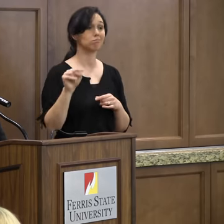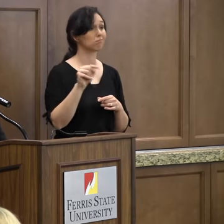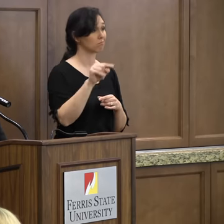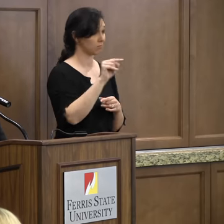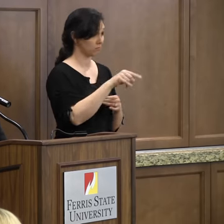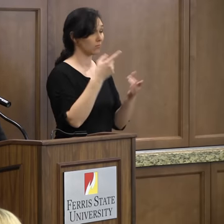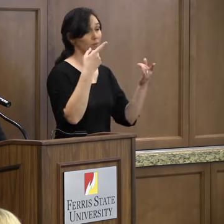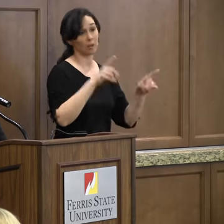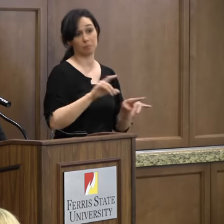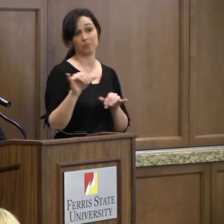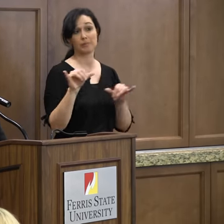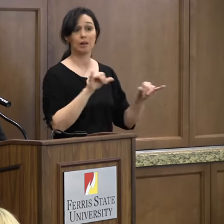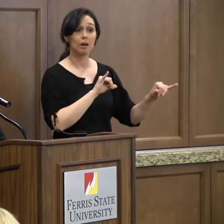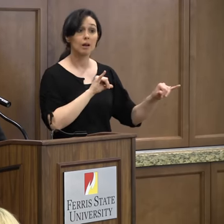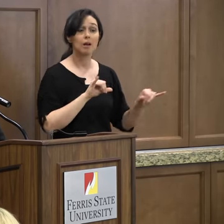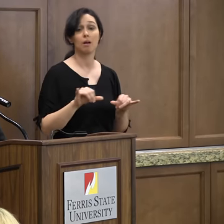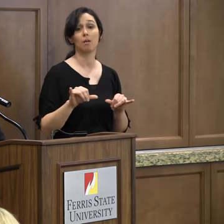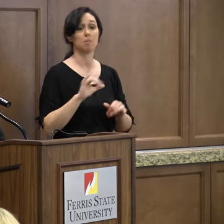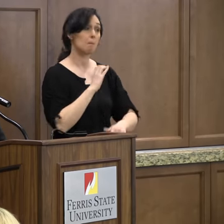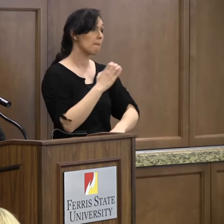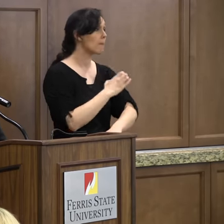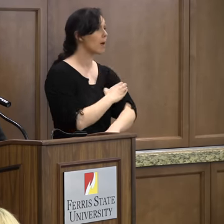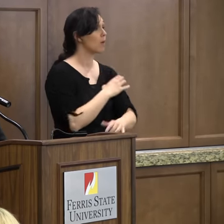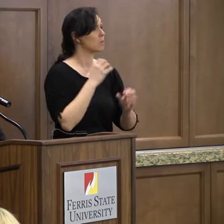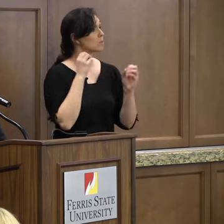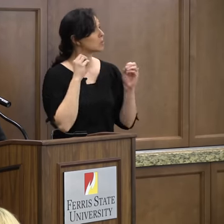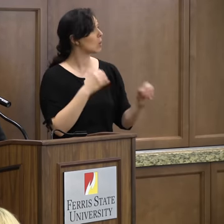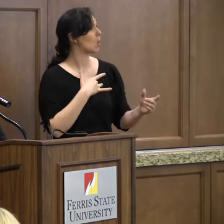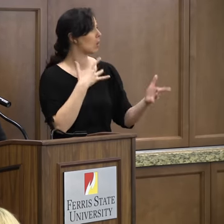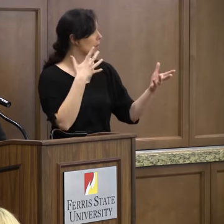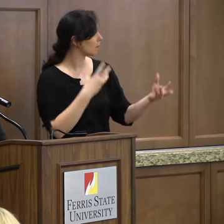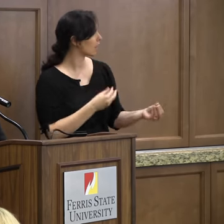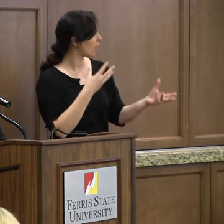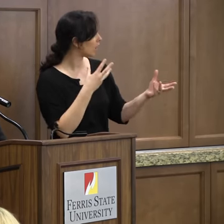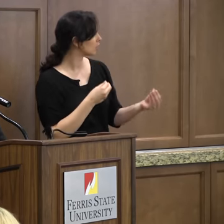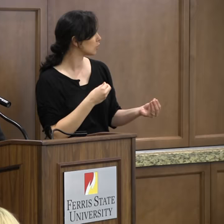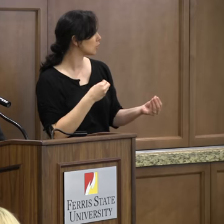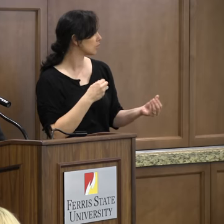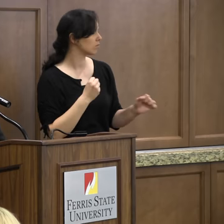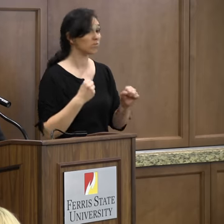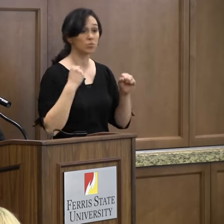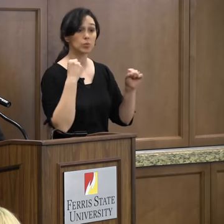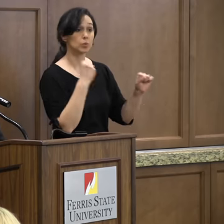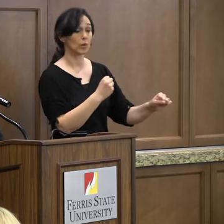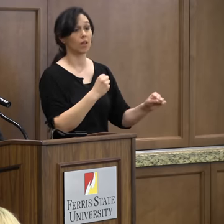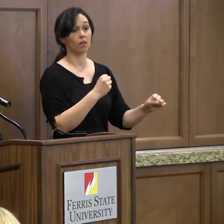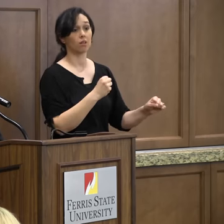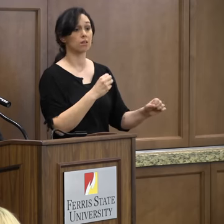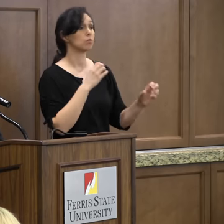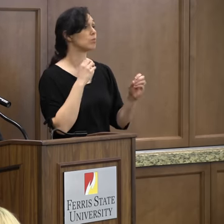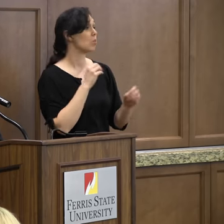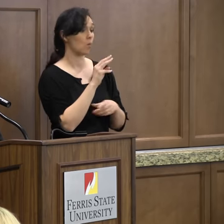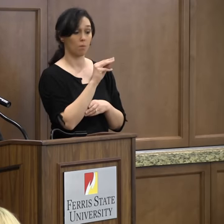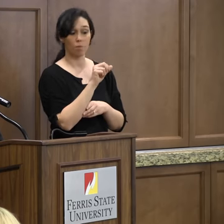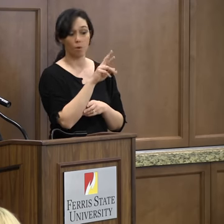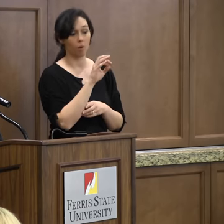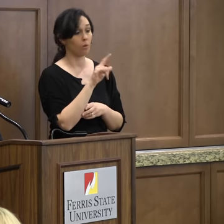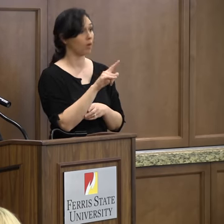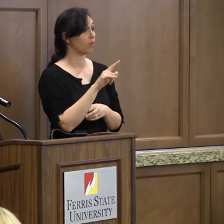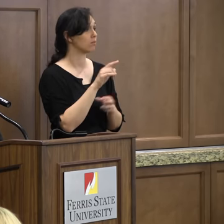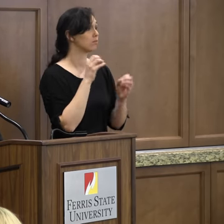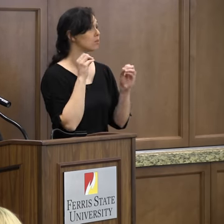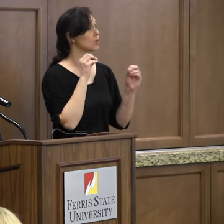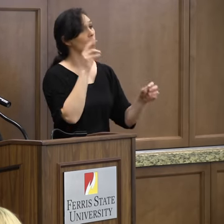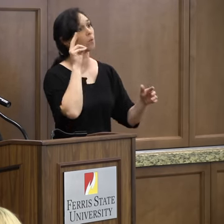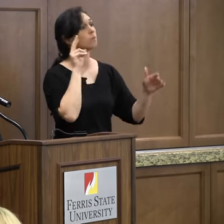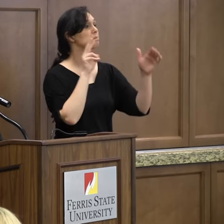without compassion, might without morality, and strength without sight. Now let us